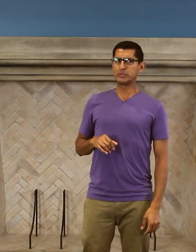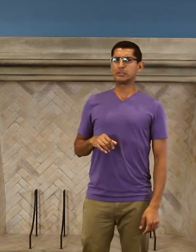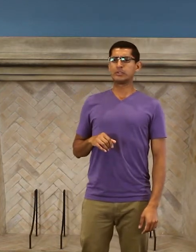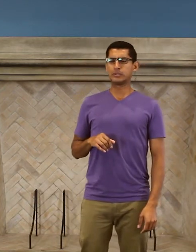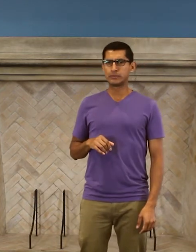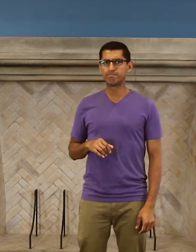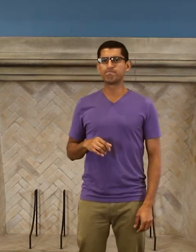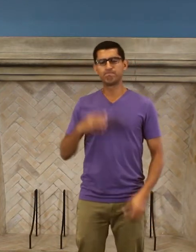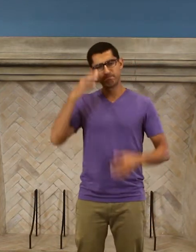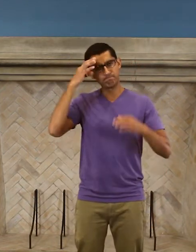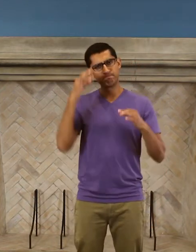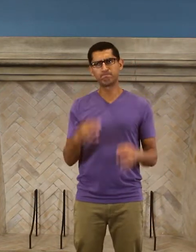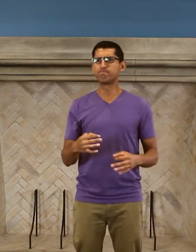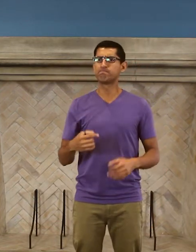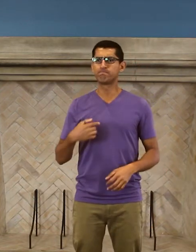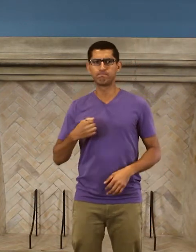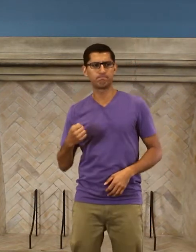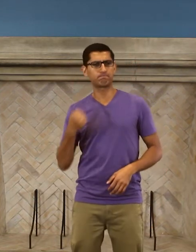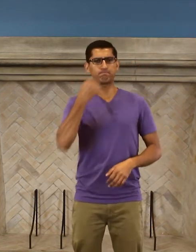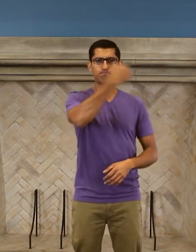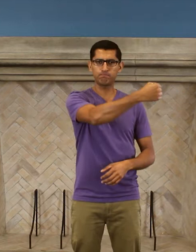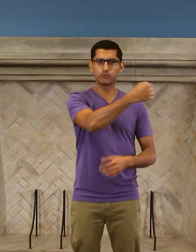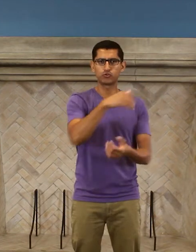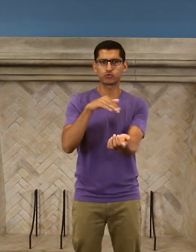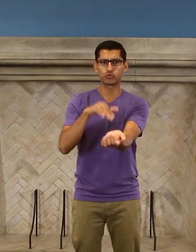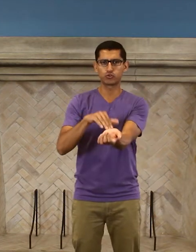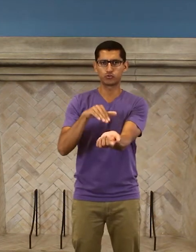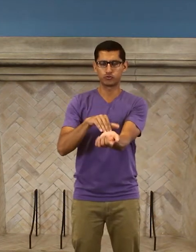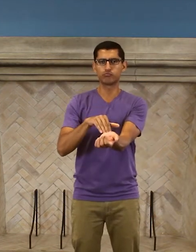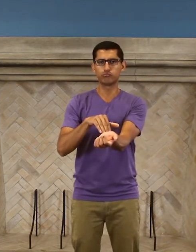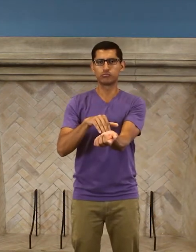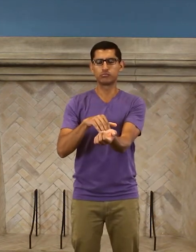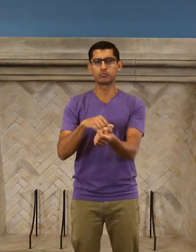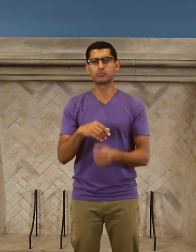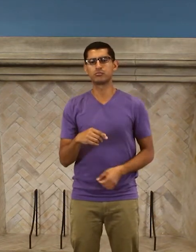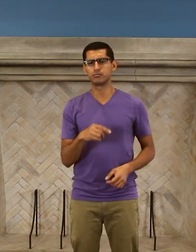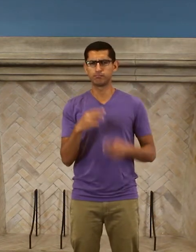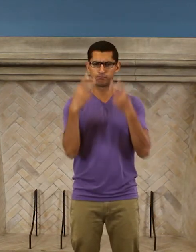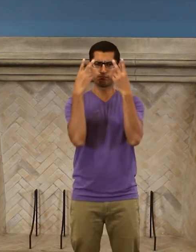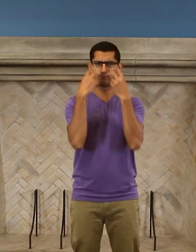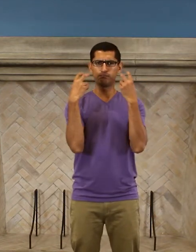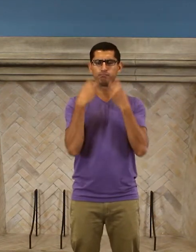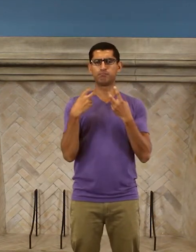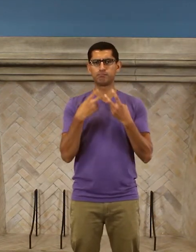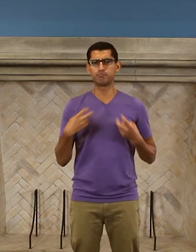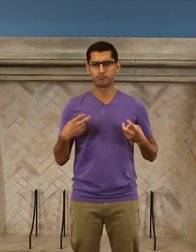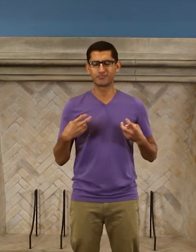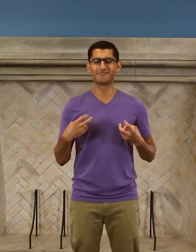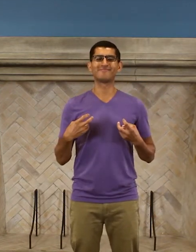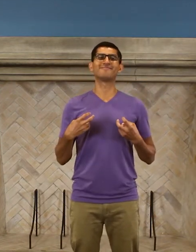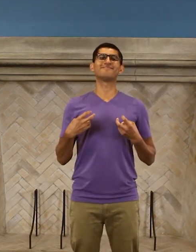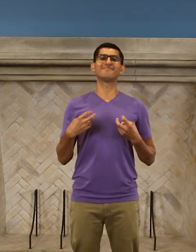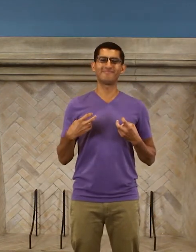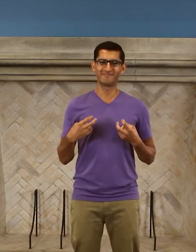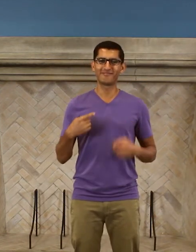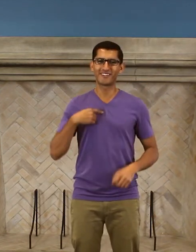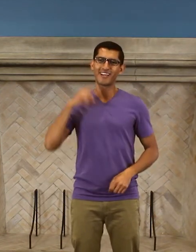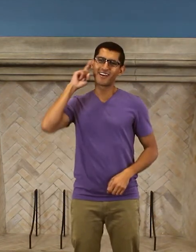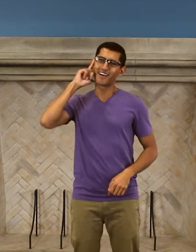They became worried. They decided to bring me to a doctor. The doctor examined me and